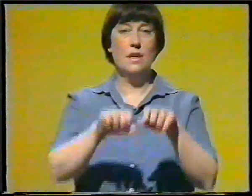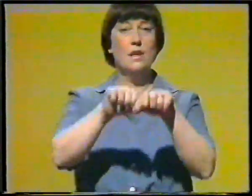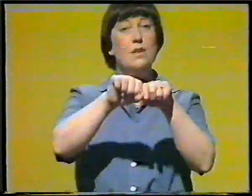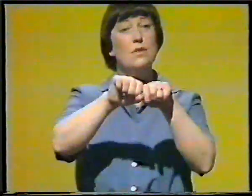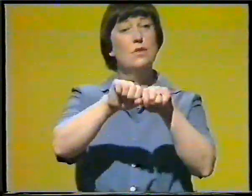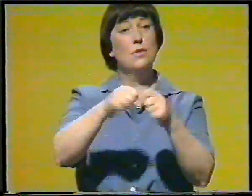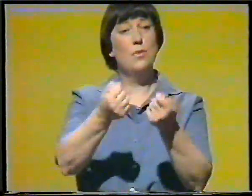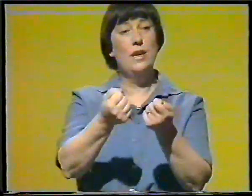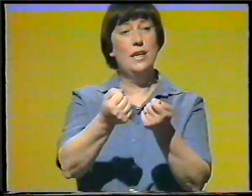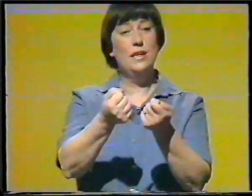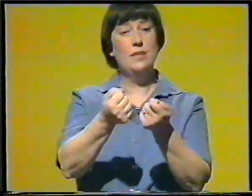to break.